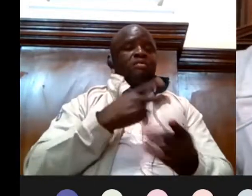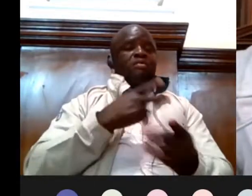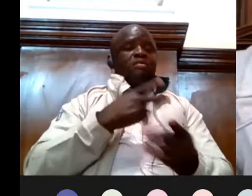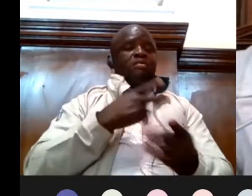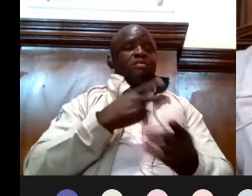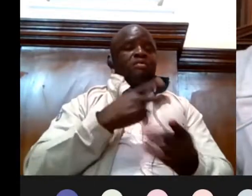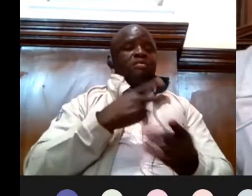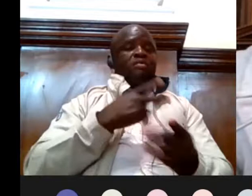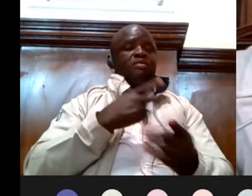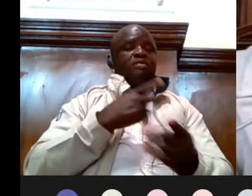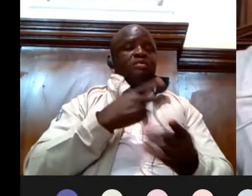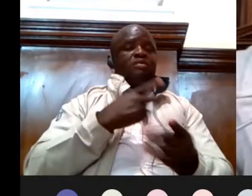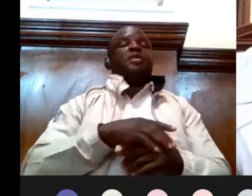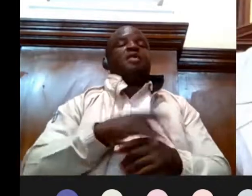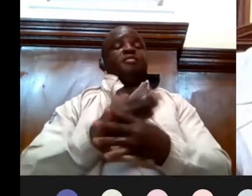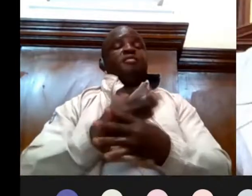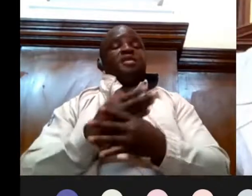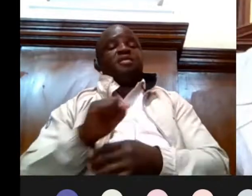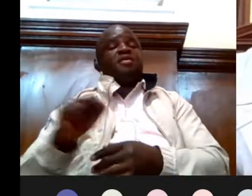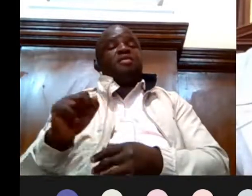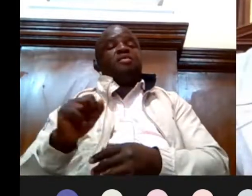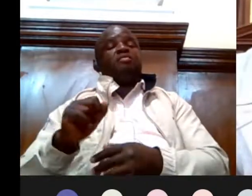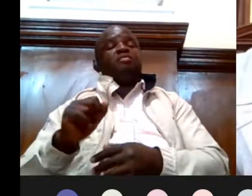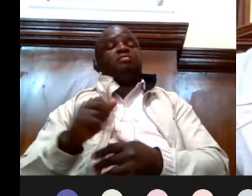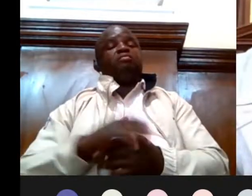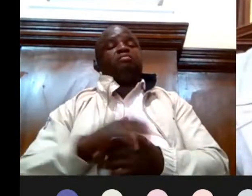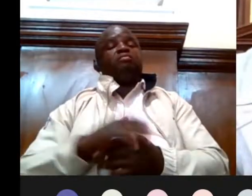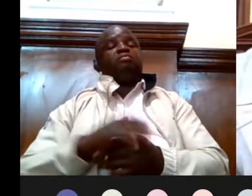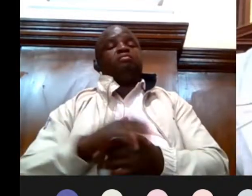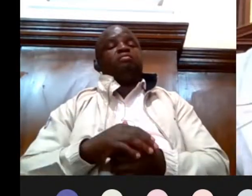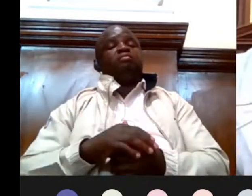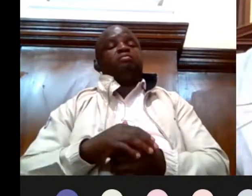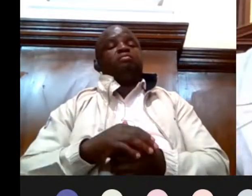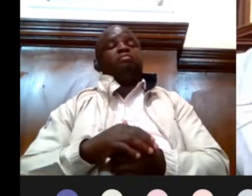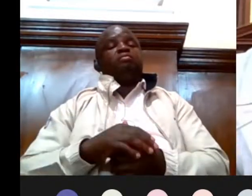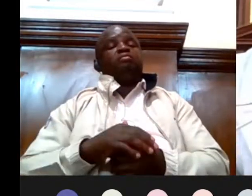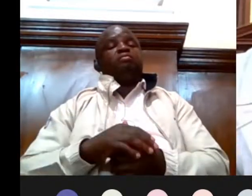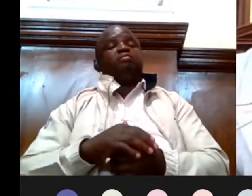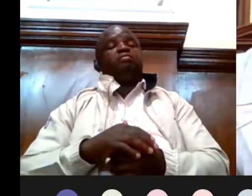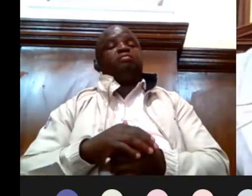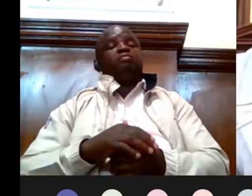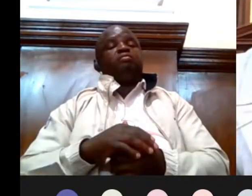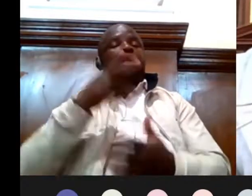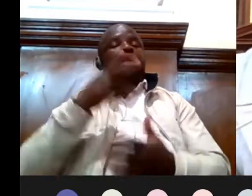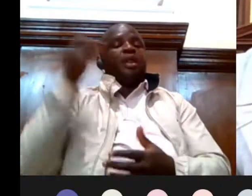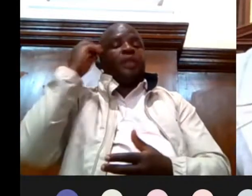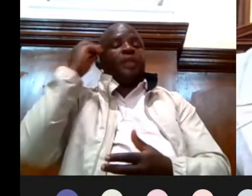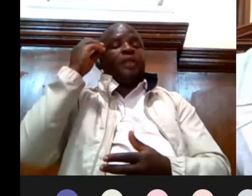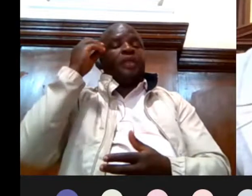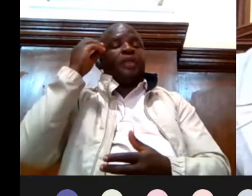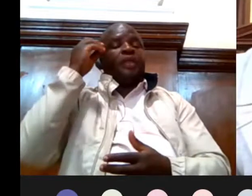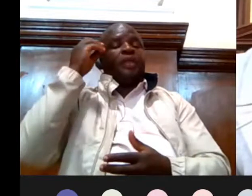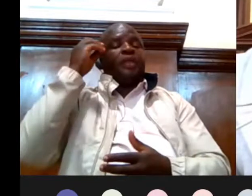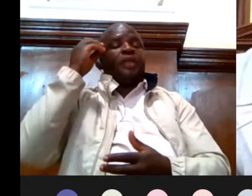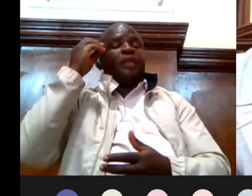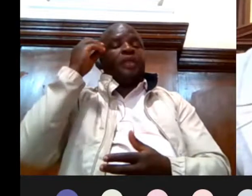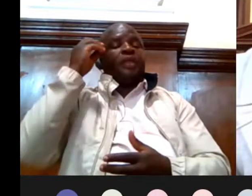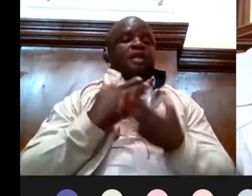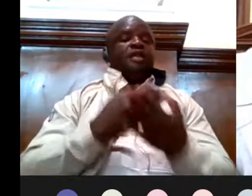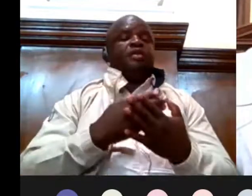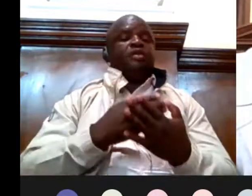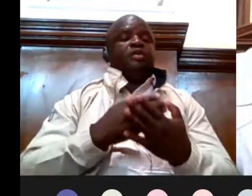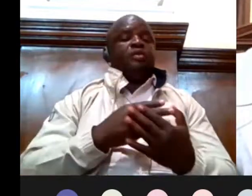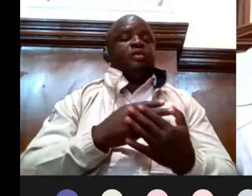that let me see the mama Charlotte Ingalibale Kindabule. Thank you, honorable